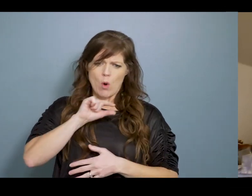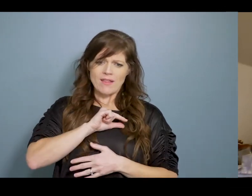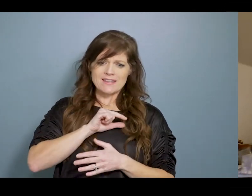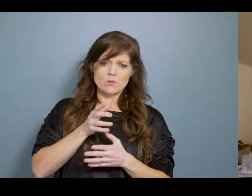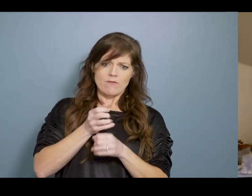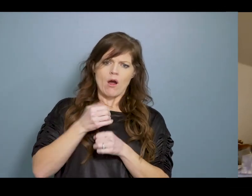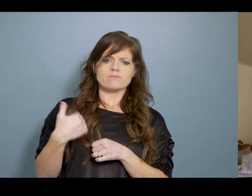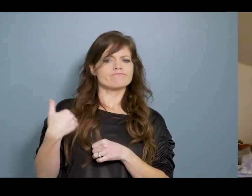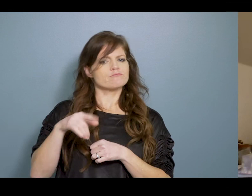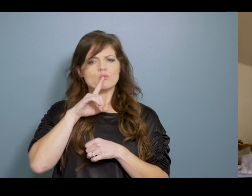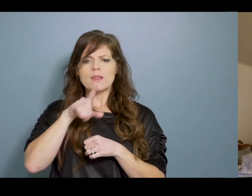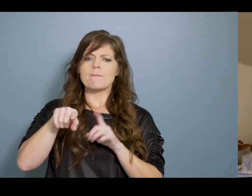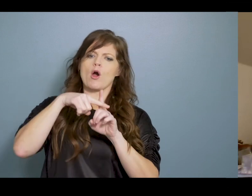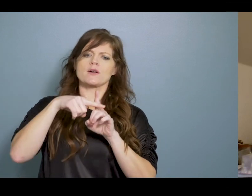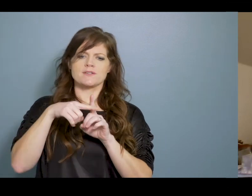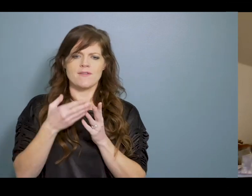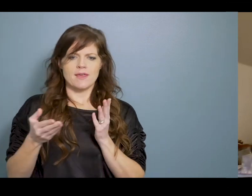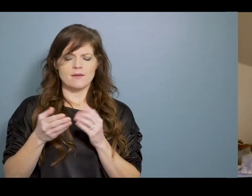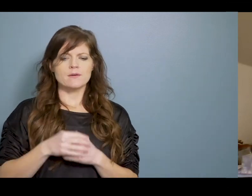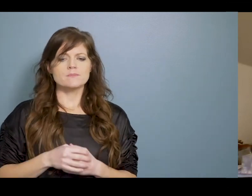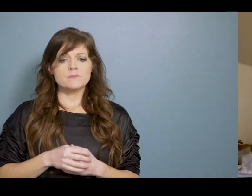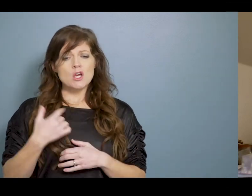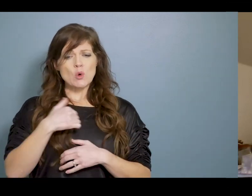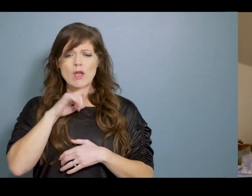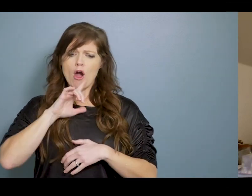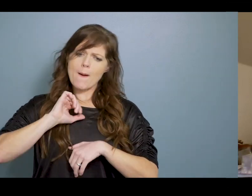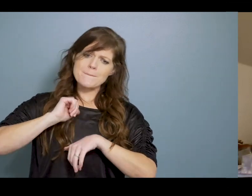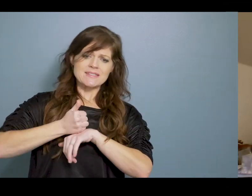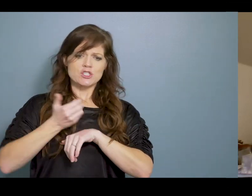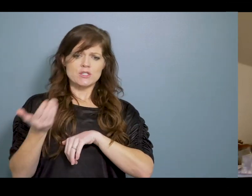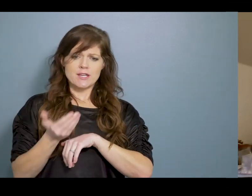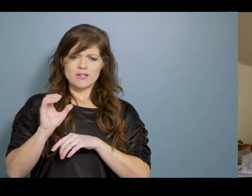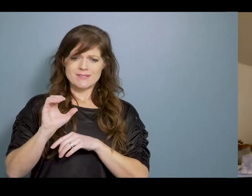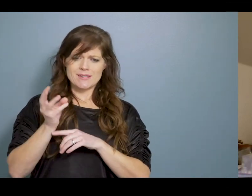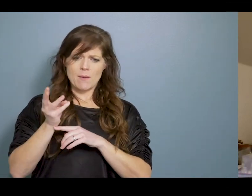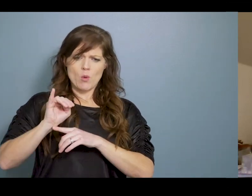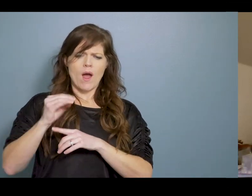has stated and others have mentioned, we're positioned so well.